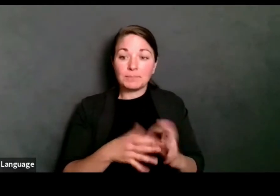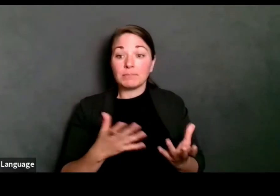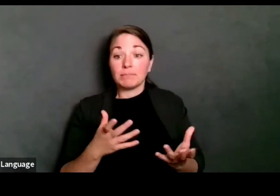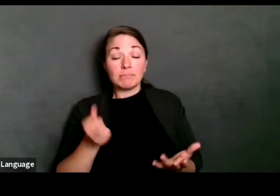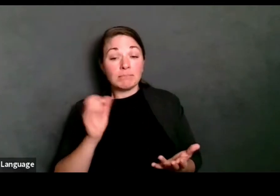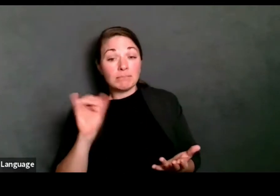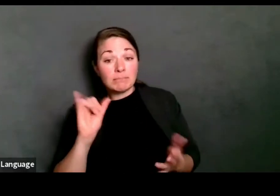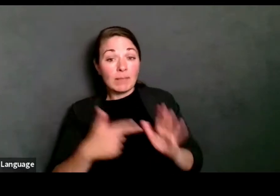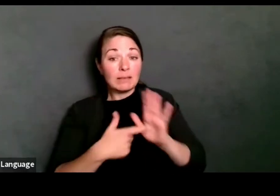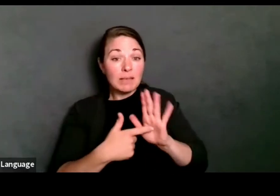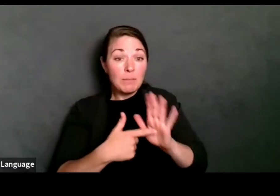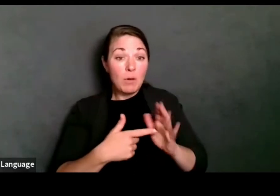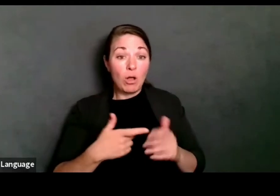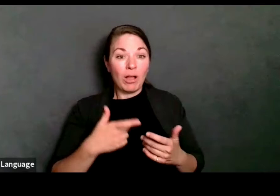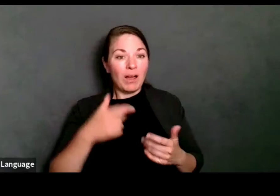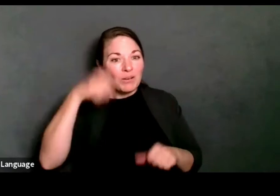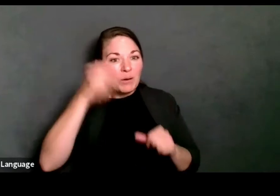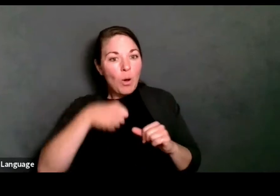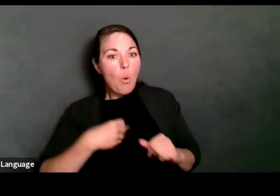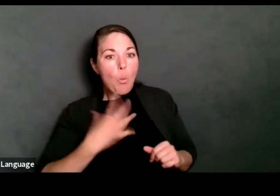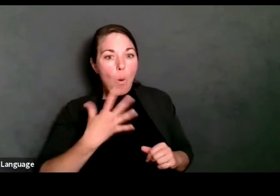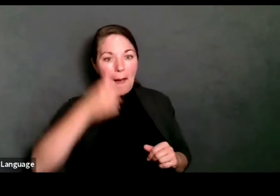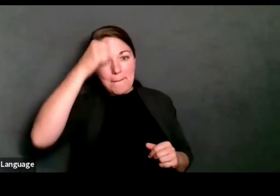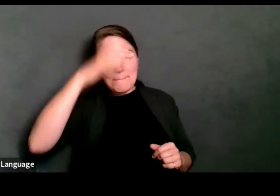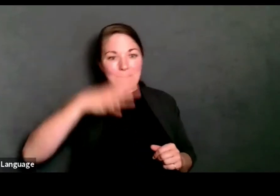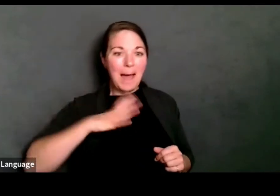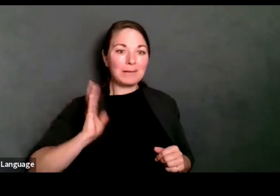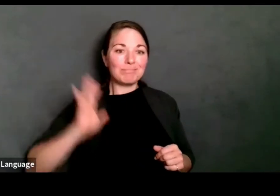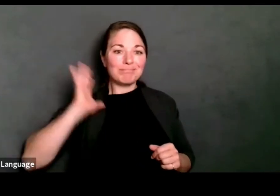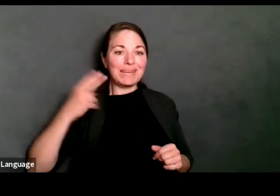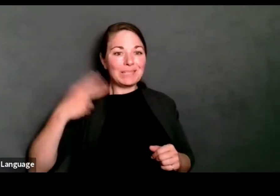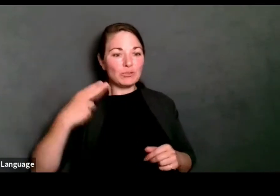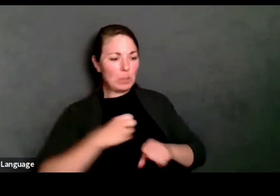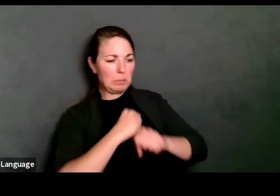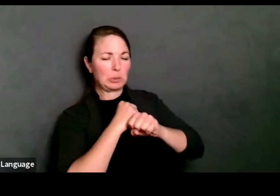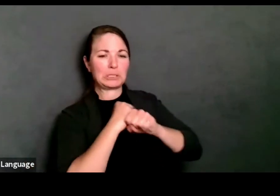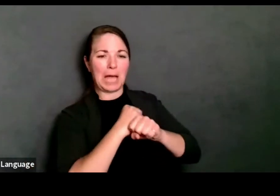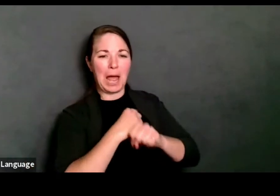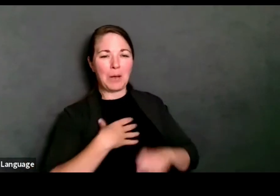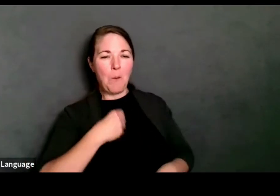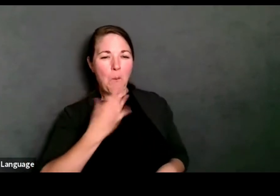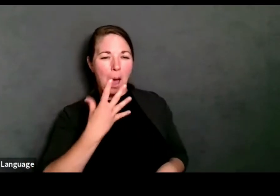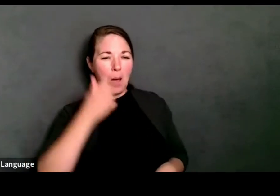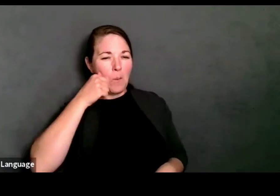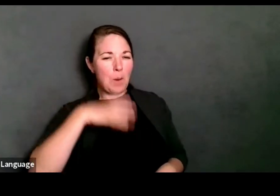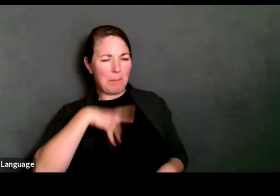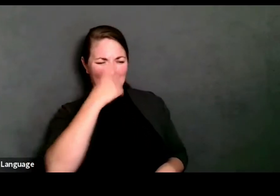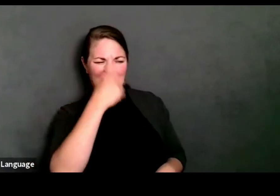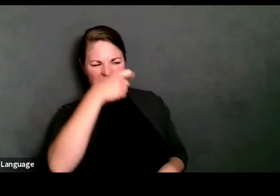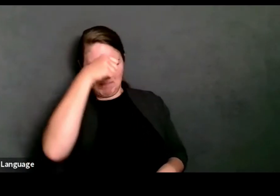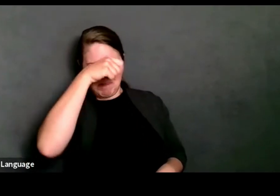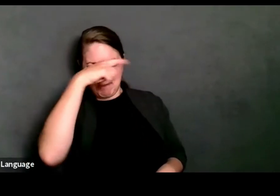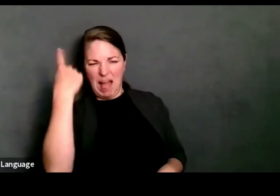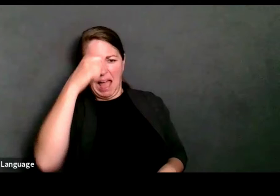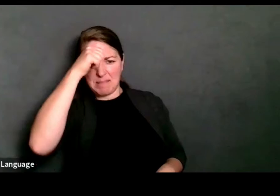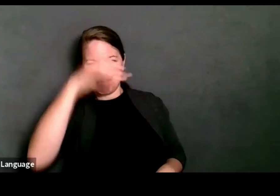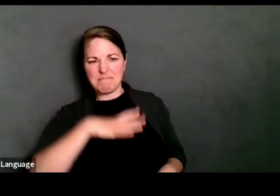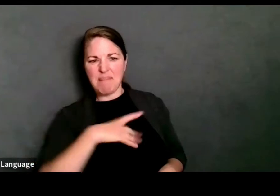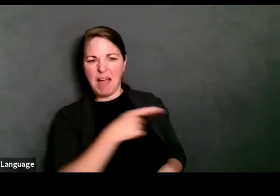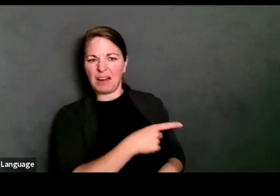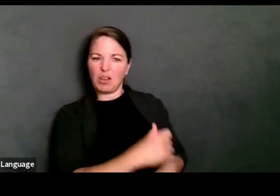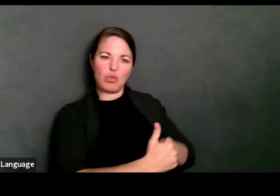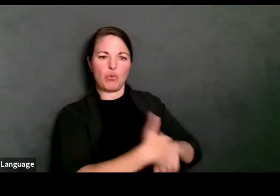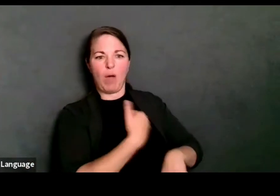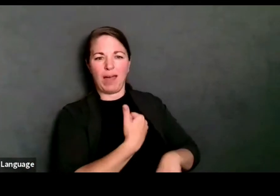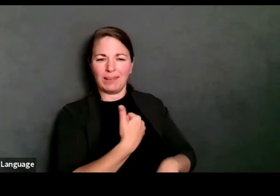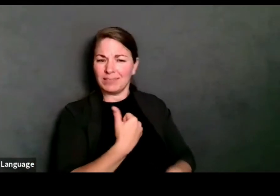the responsibility of white men to protect the sexual purity of white women from the threat of Black men, a threat that is and